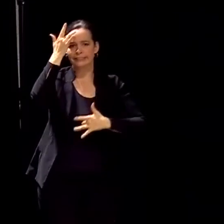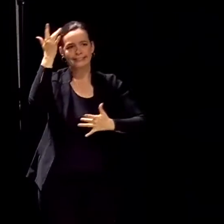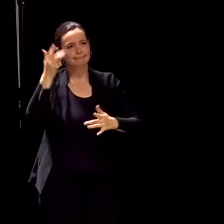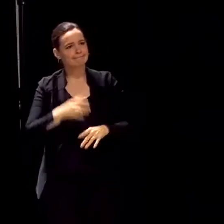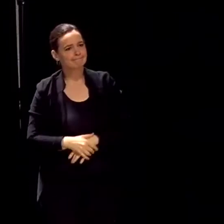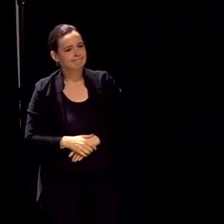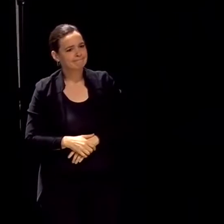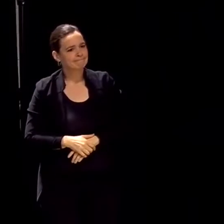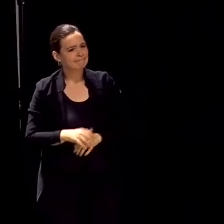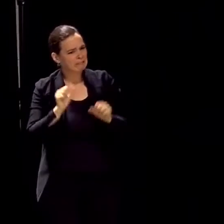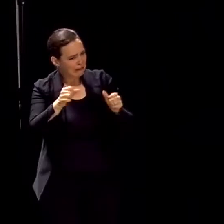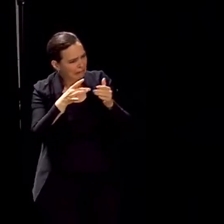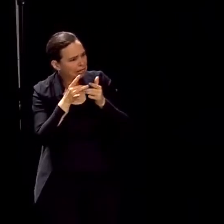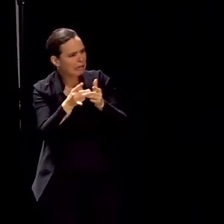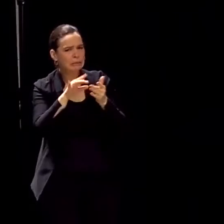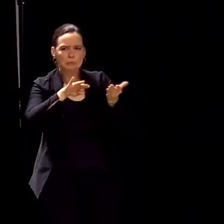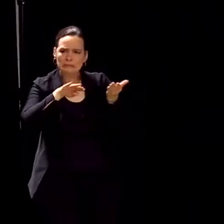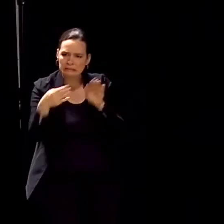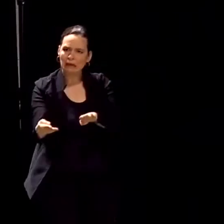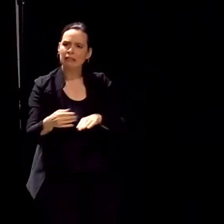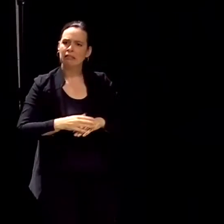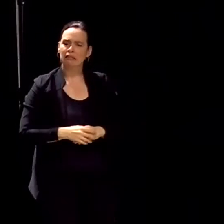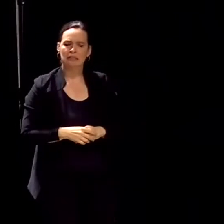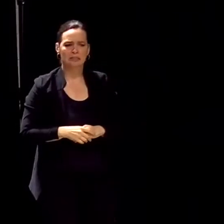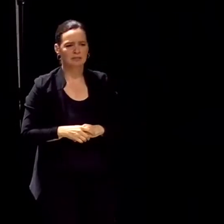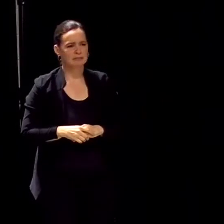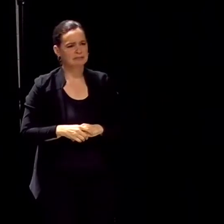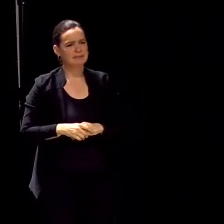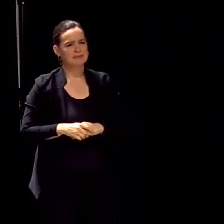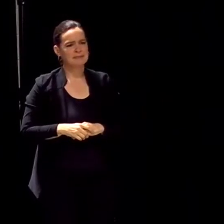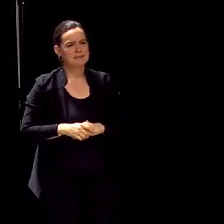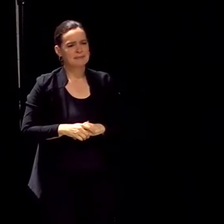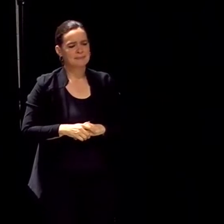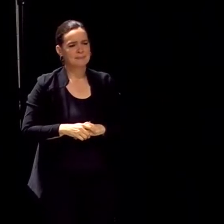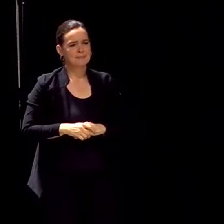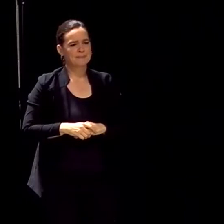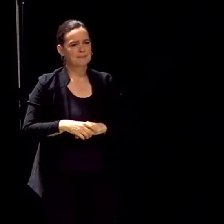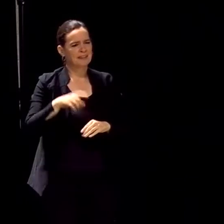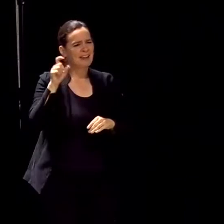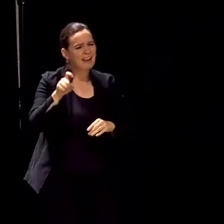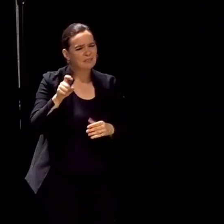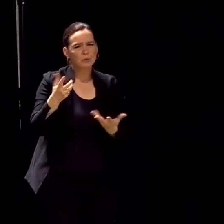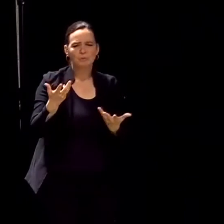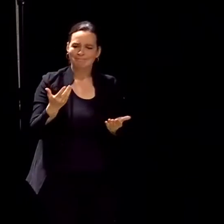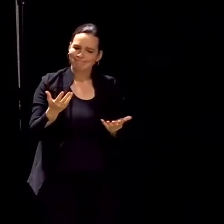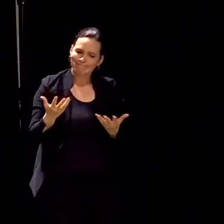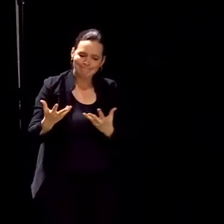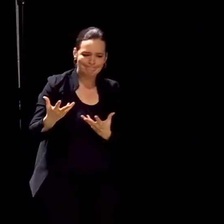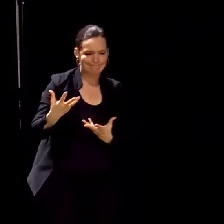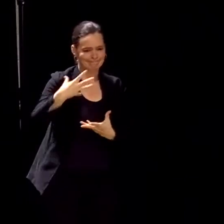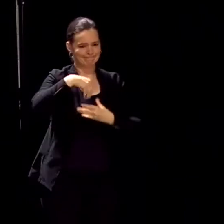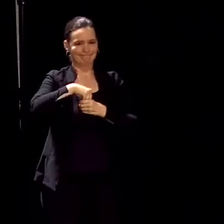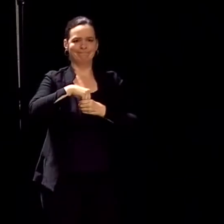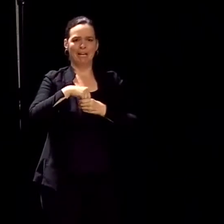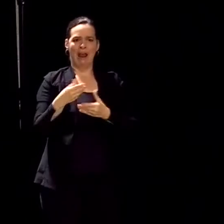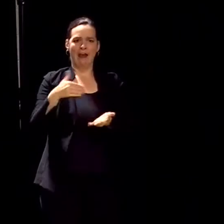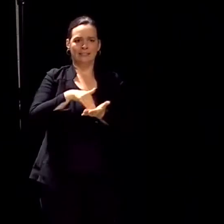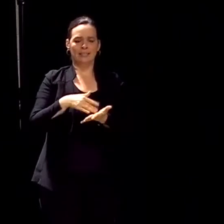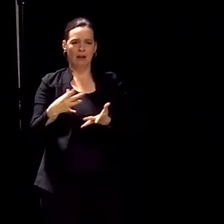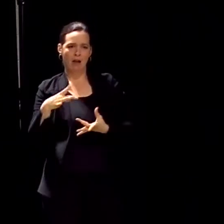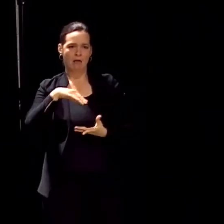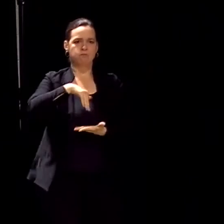So we need everybody to just get engaged. For those of us who have children in